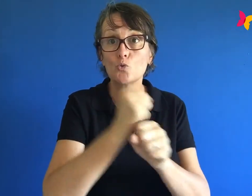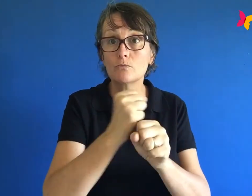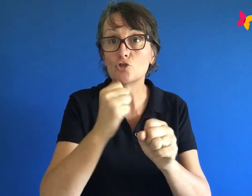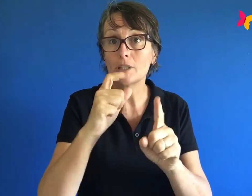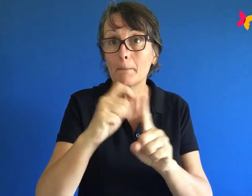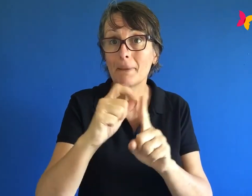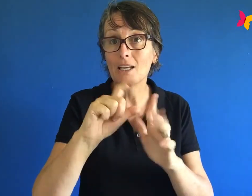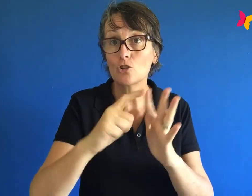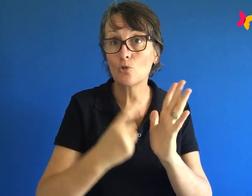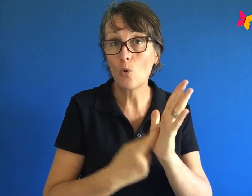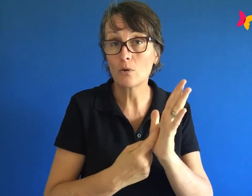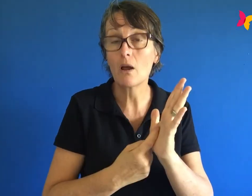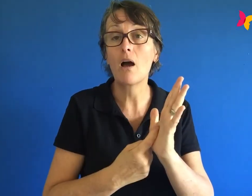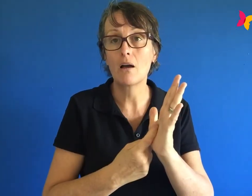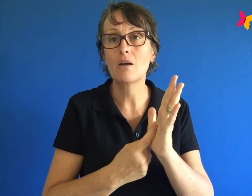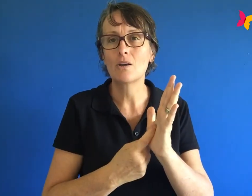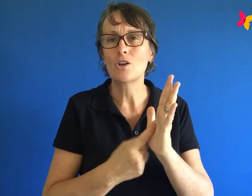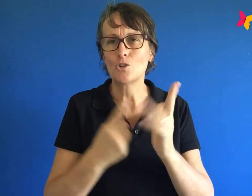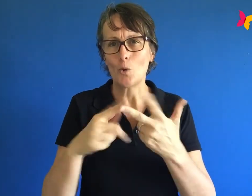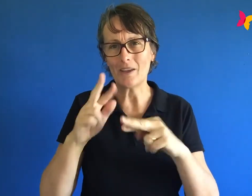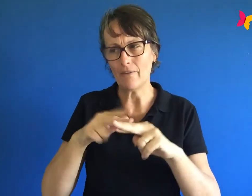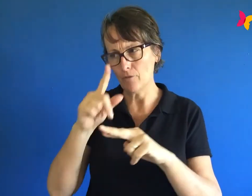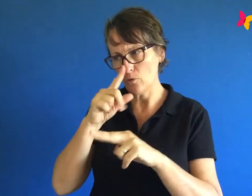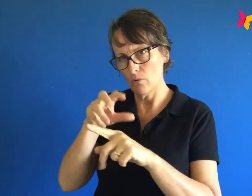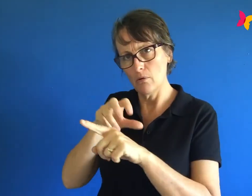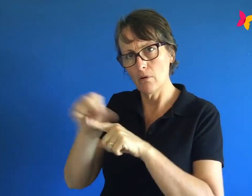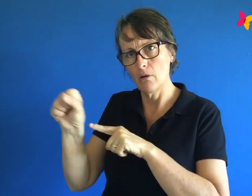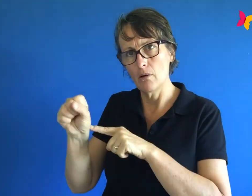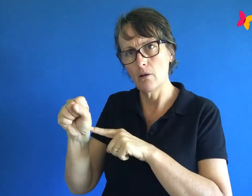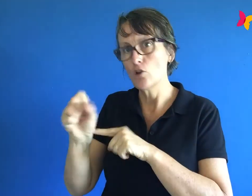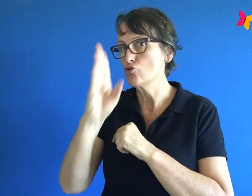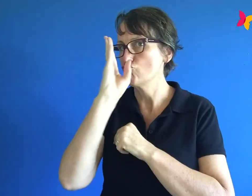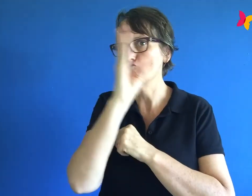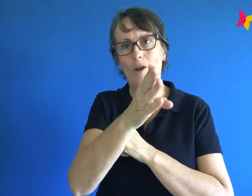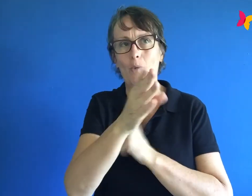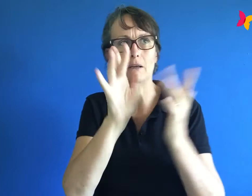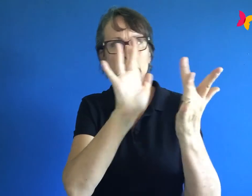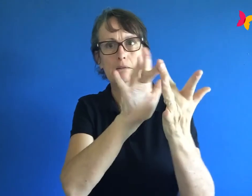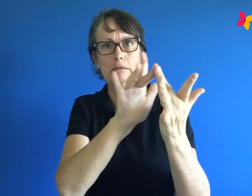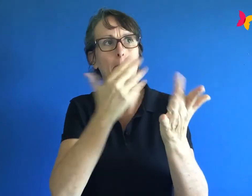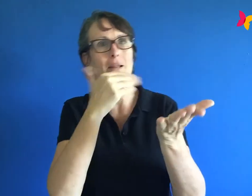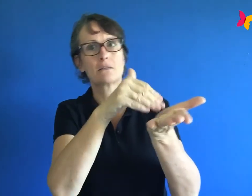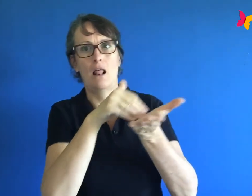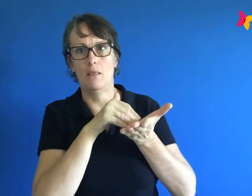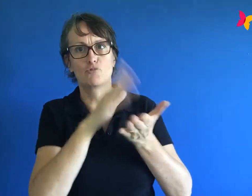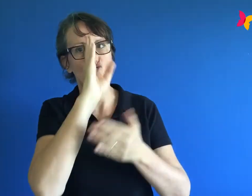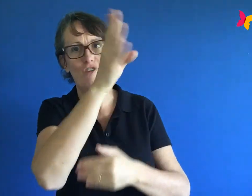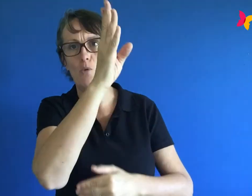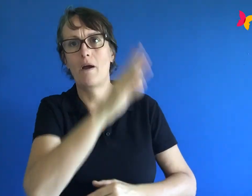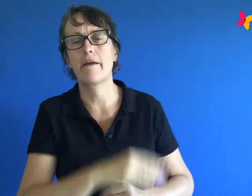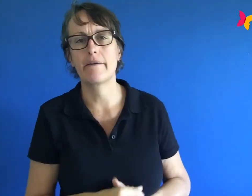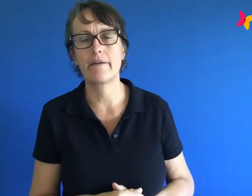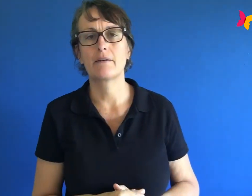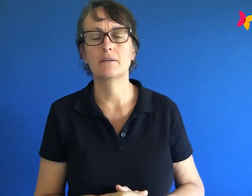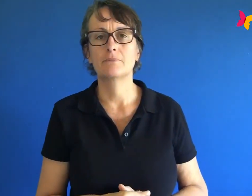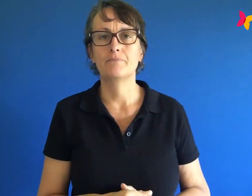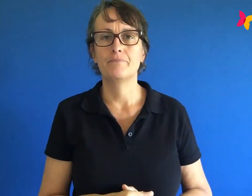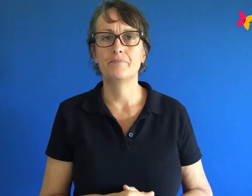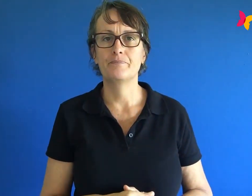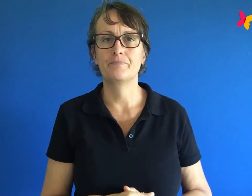in early before things unravel, that's much better. And lastly, what is it about Caroline's story? Oh, I